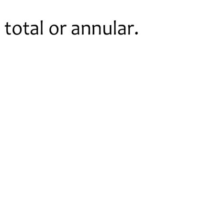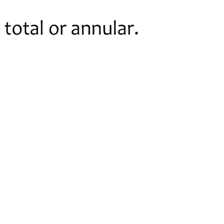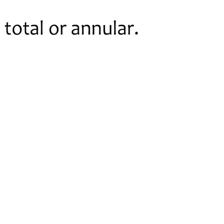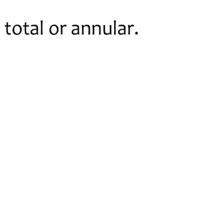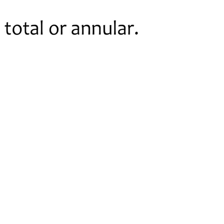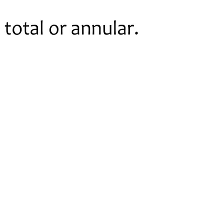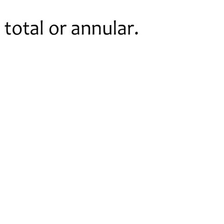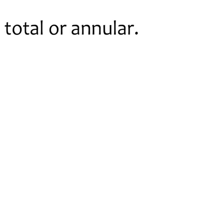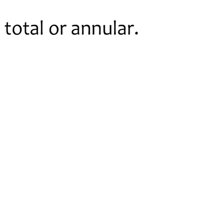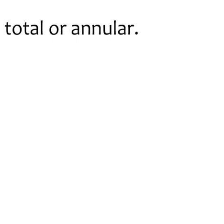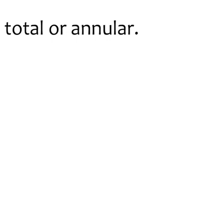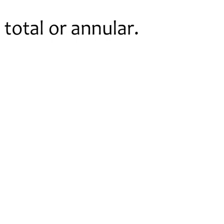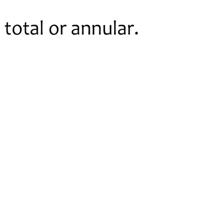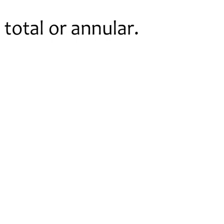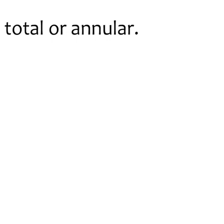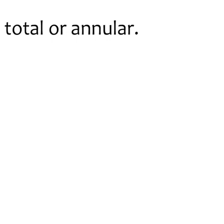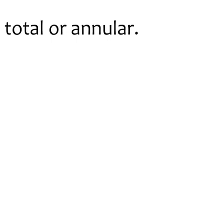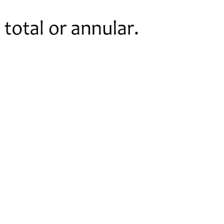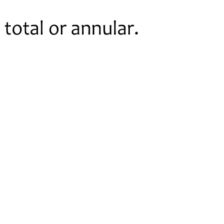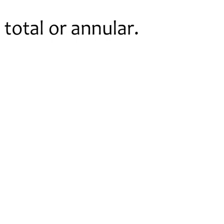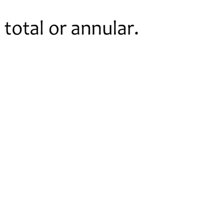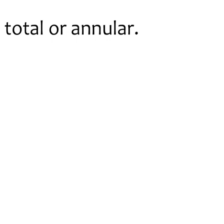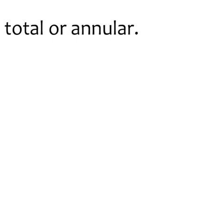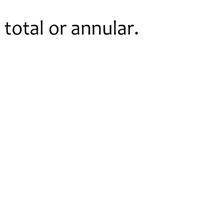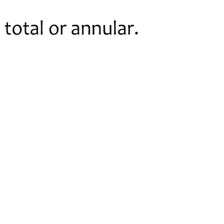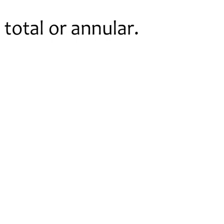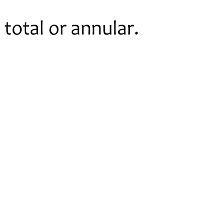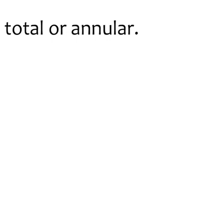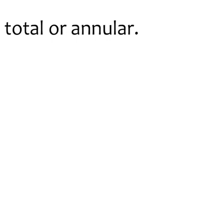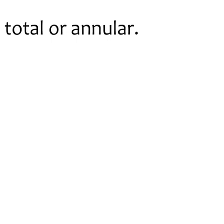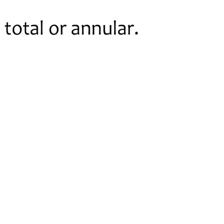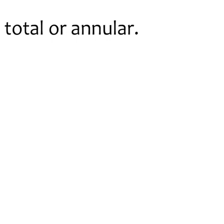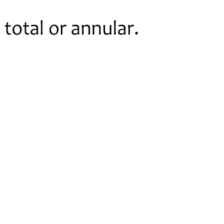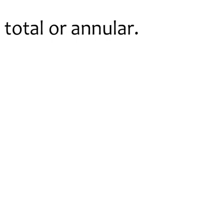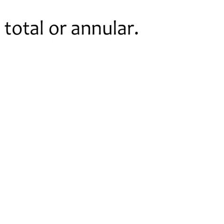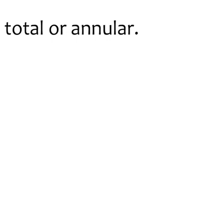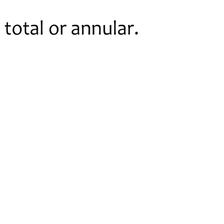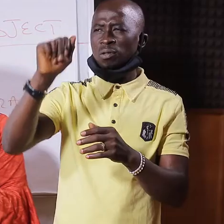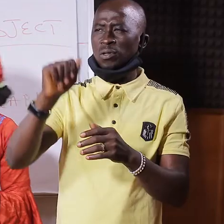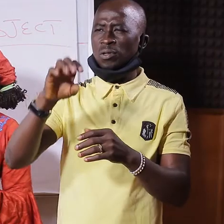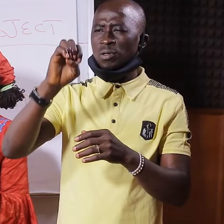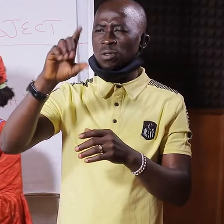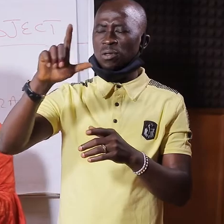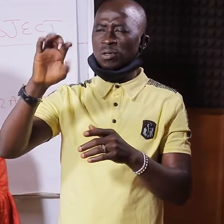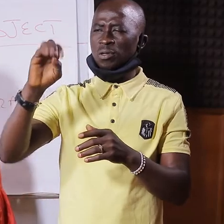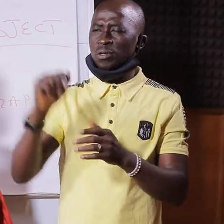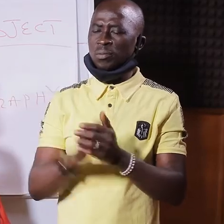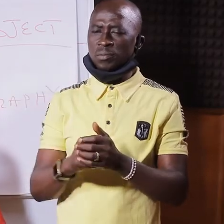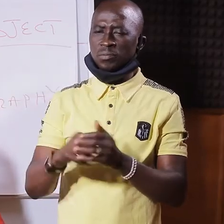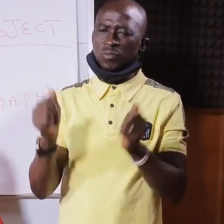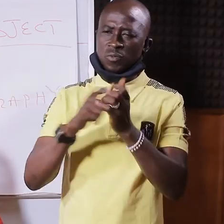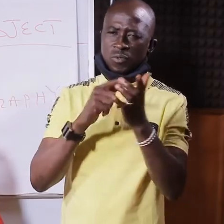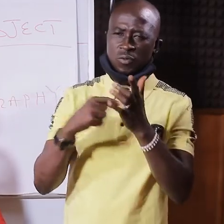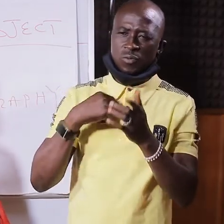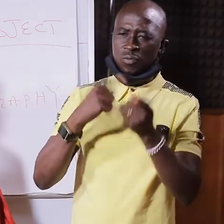eclipse. We have the total eclipse and the annular eclipse. With this, we come to the